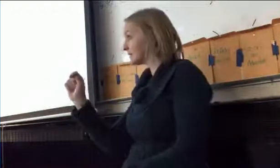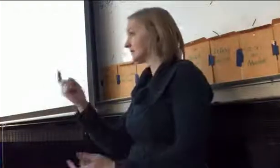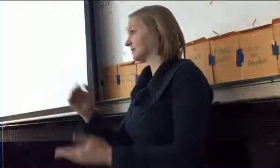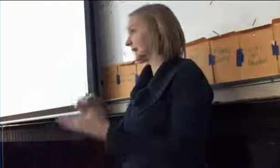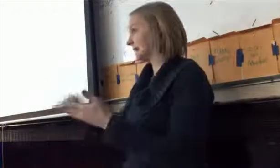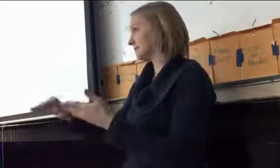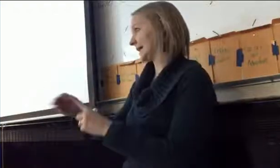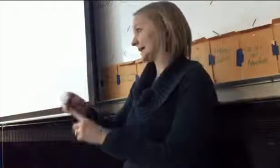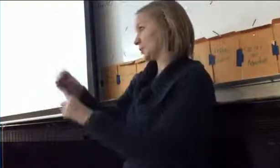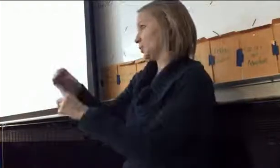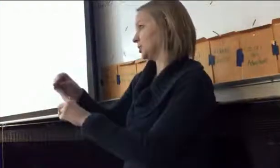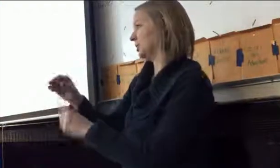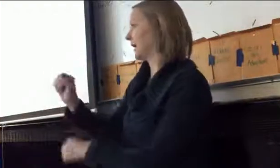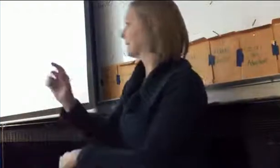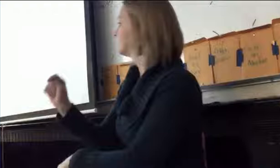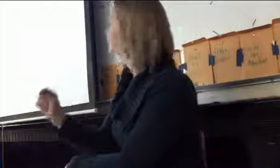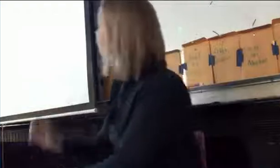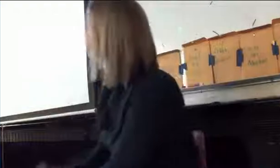Act.